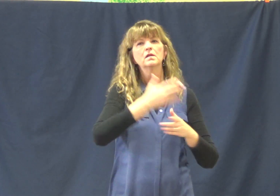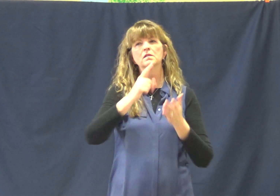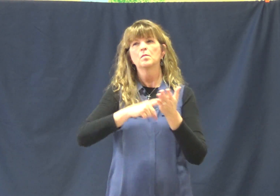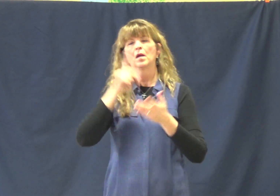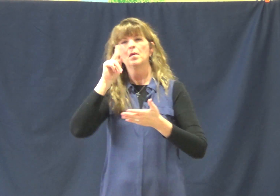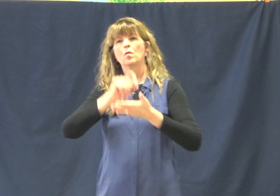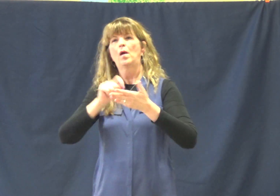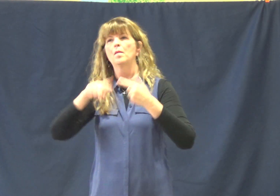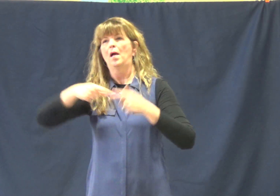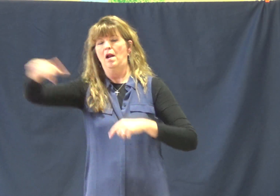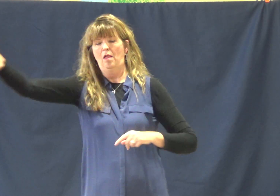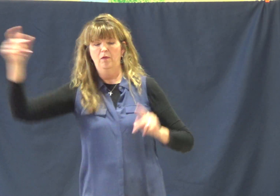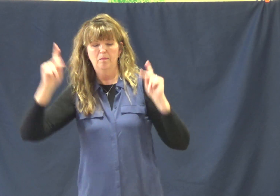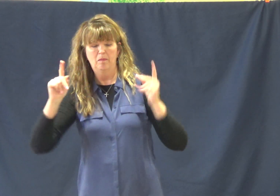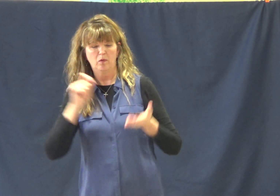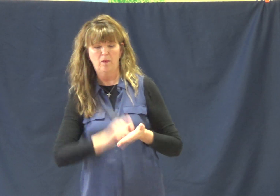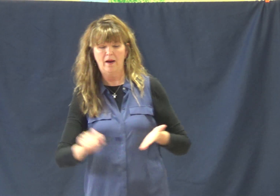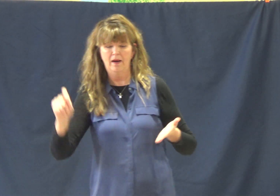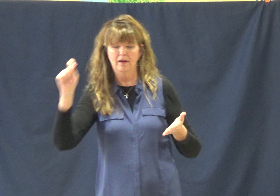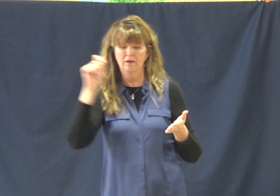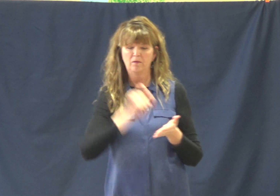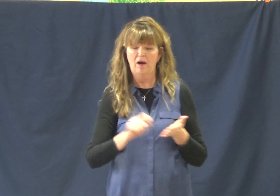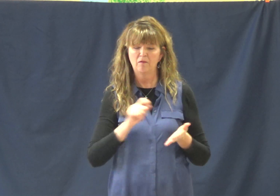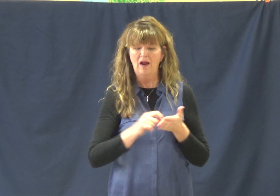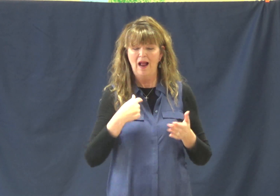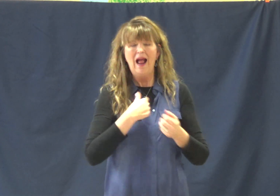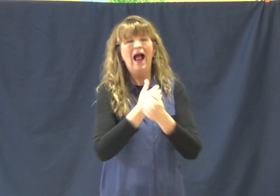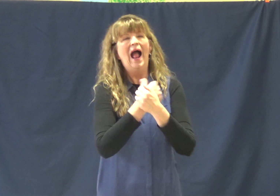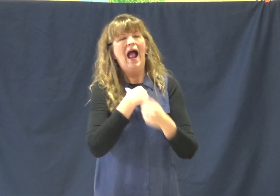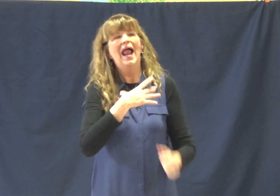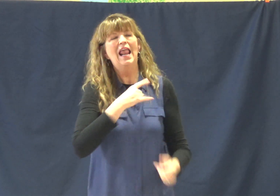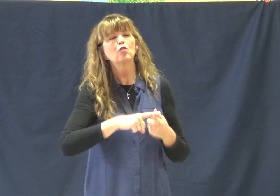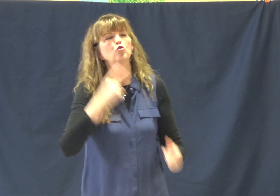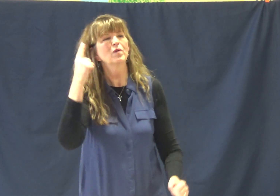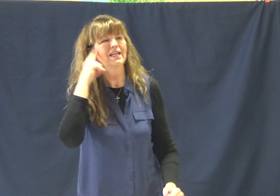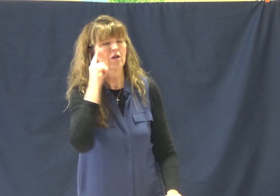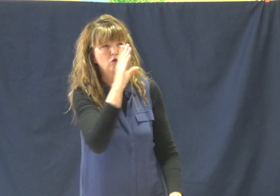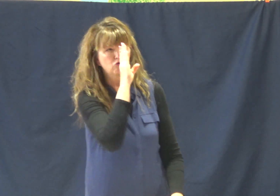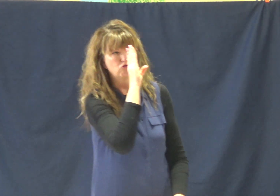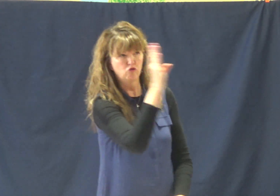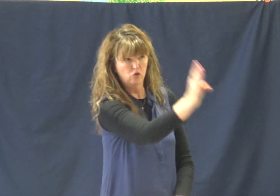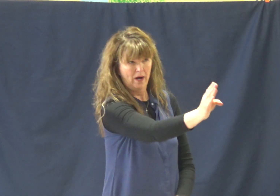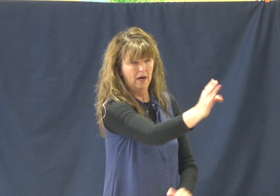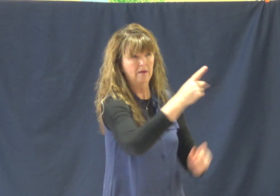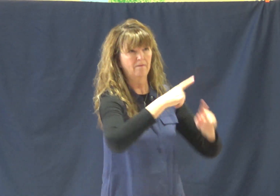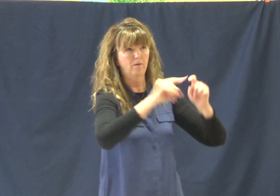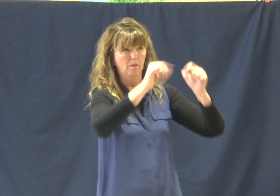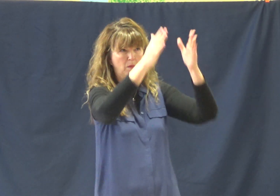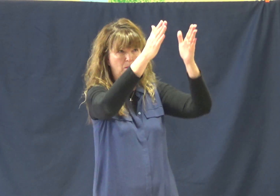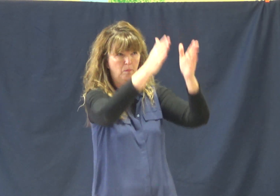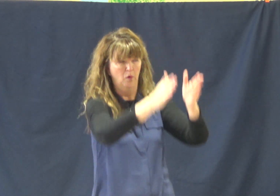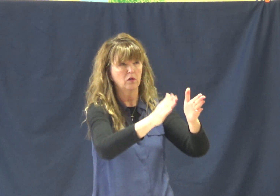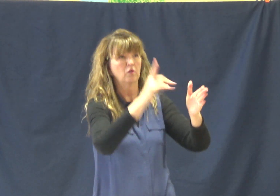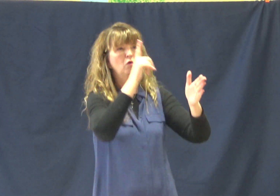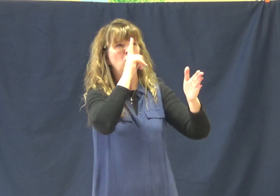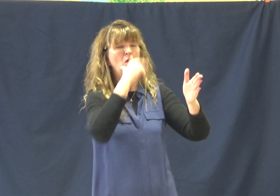Sometimes people will write books about themselves or about other people. And I really like to hear it straight from the